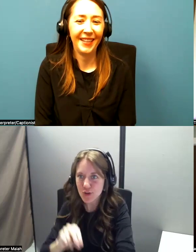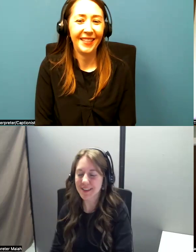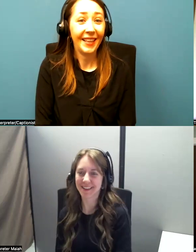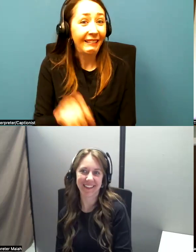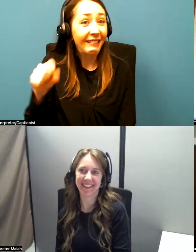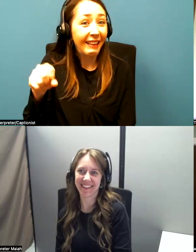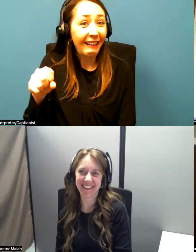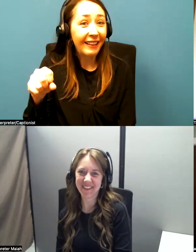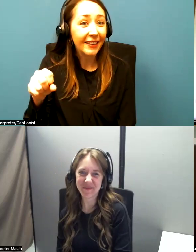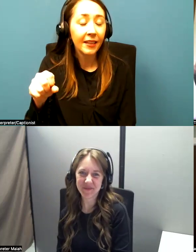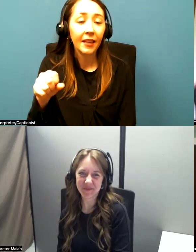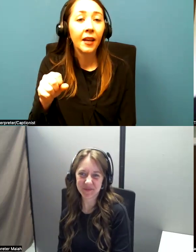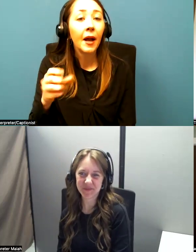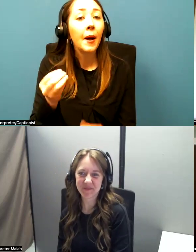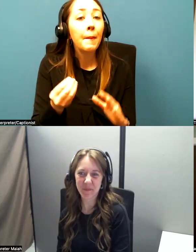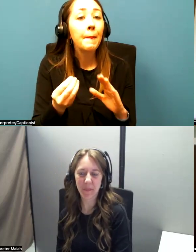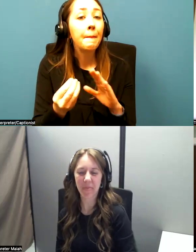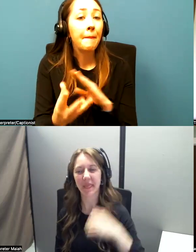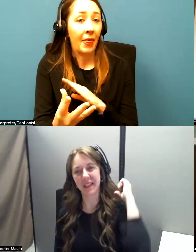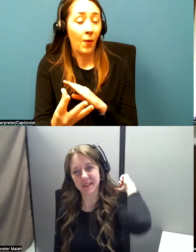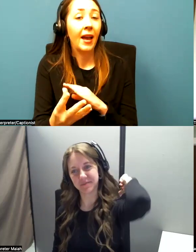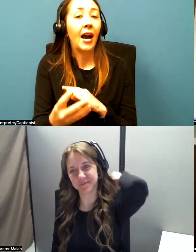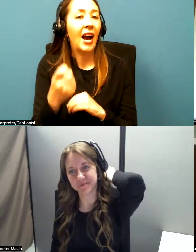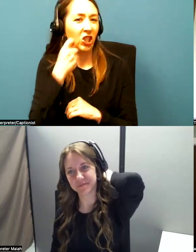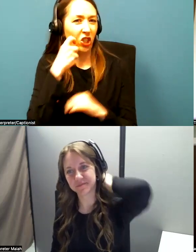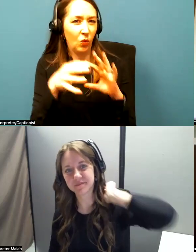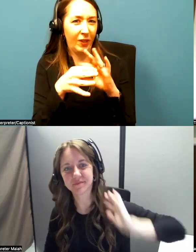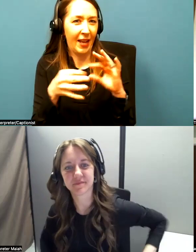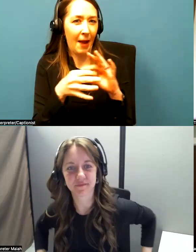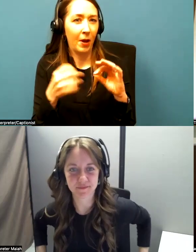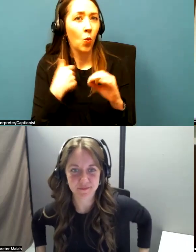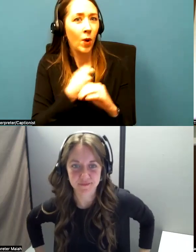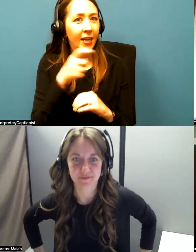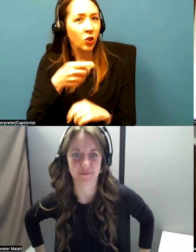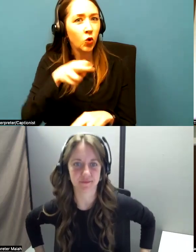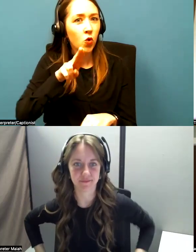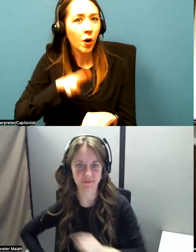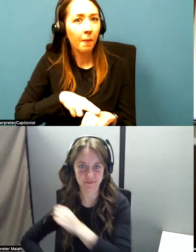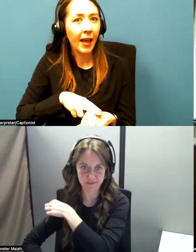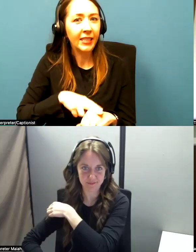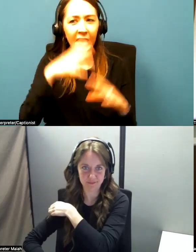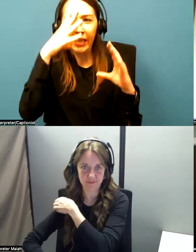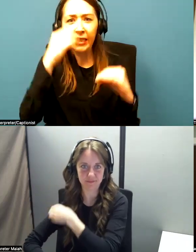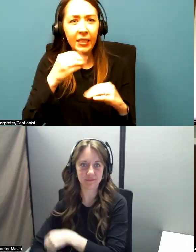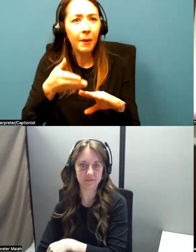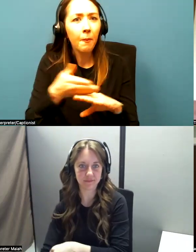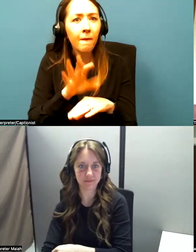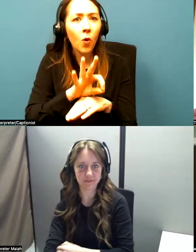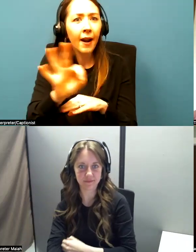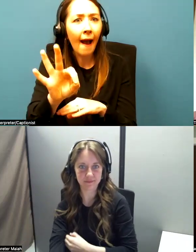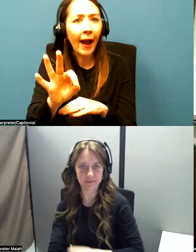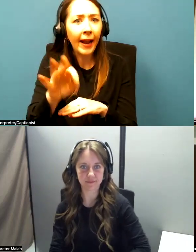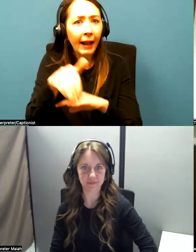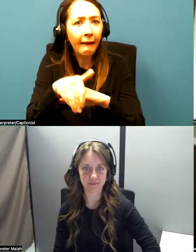Yeah. Yeah, by the way, I was just saying we really need to normalize going to sleep by 9 p.m.